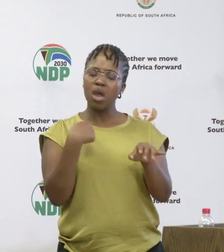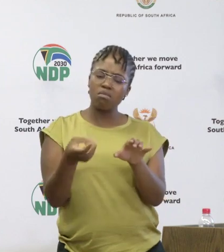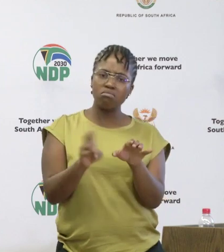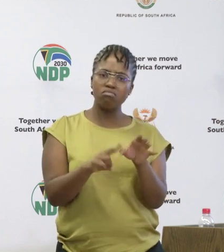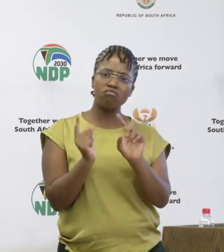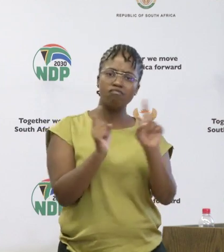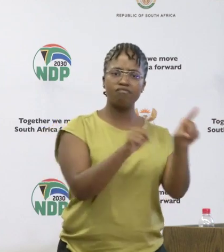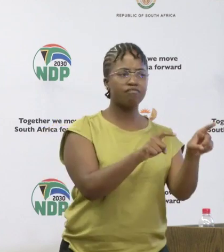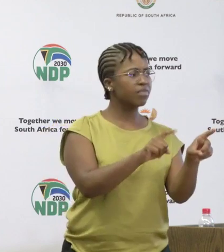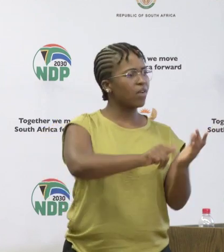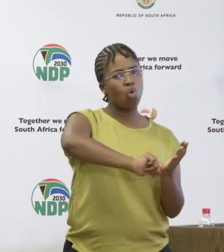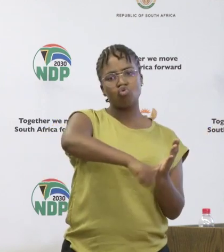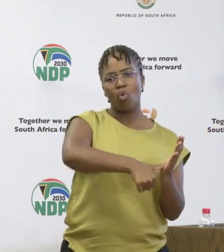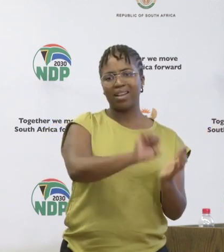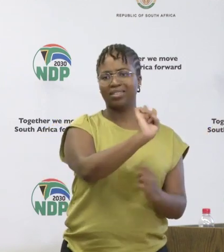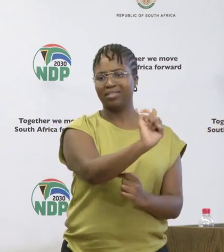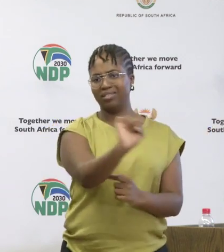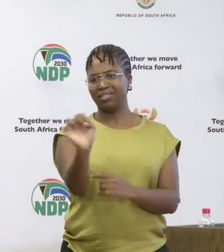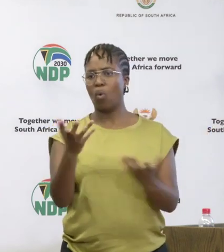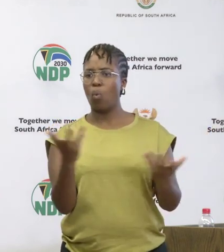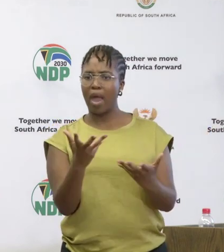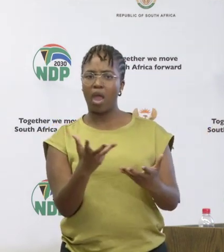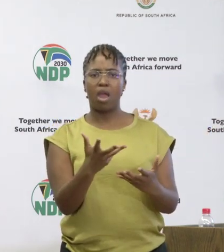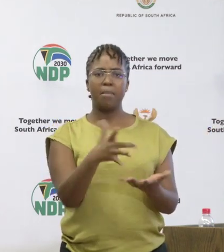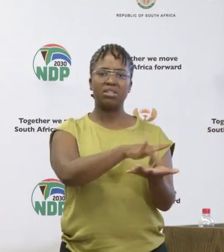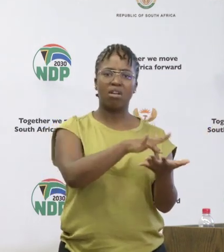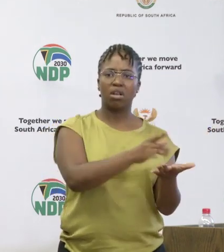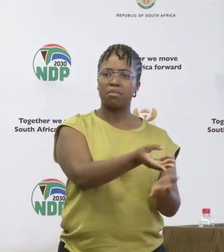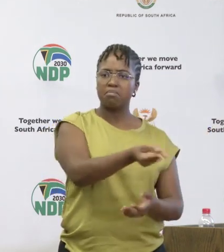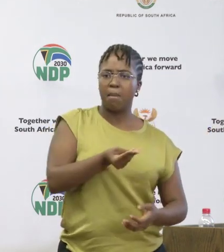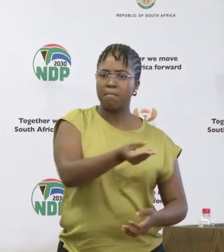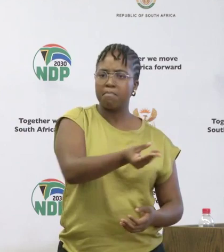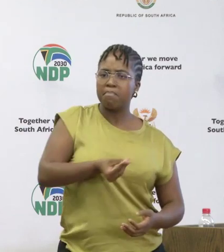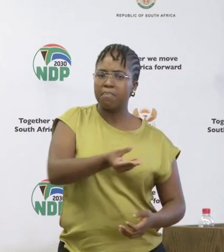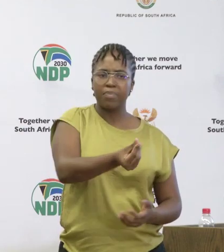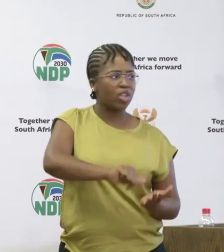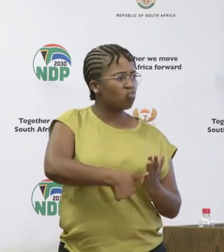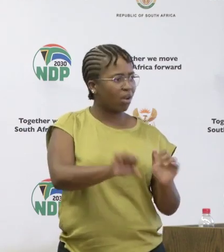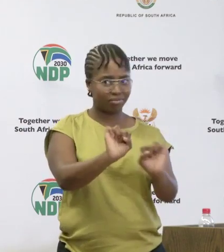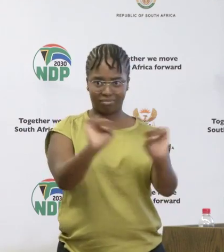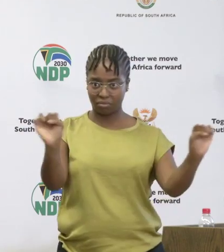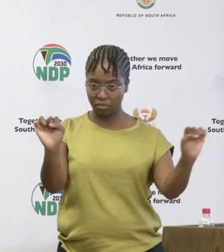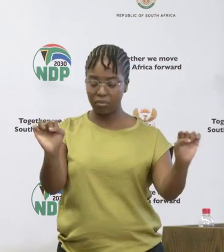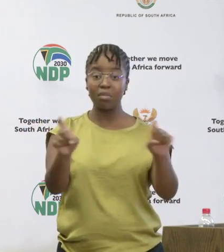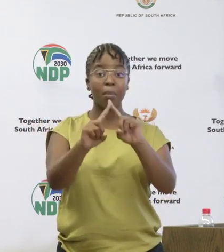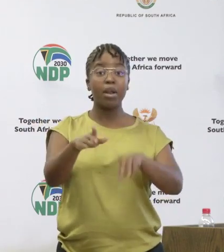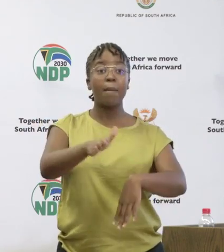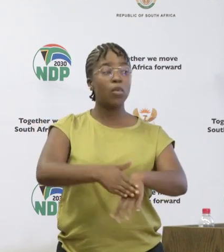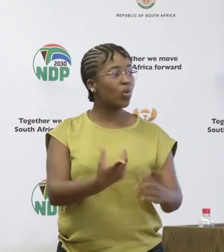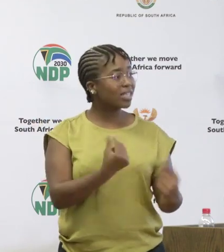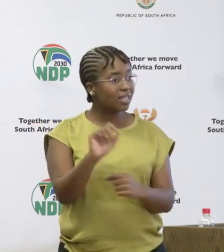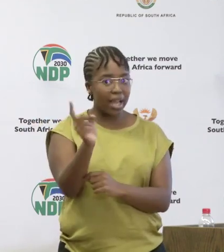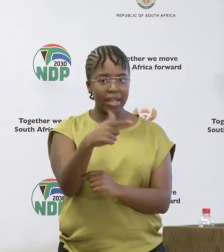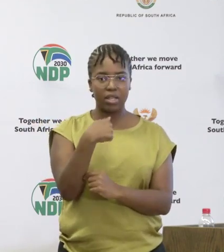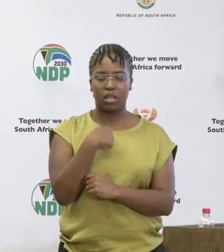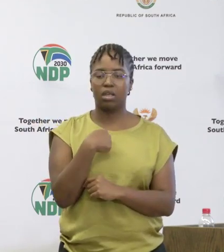take the transport to the areas where they are supposed to get their social grants. But further to that, we are also talking